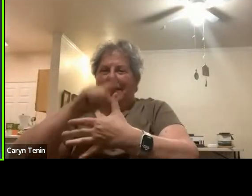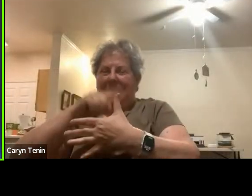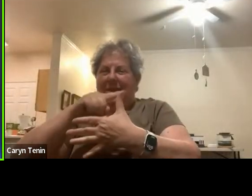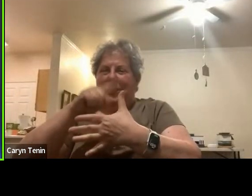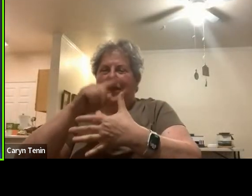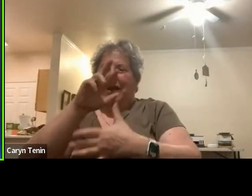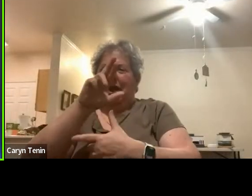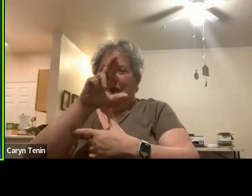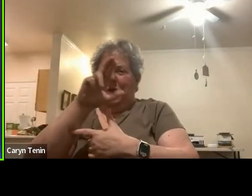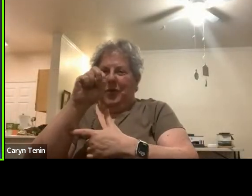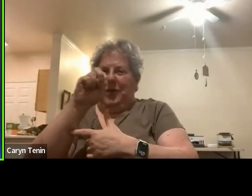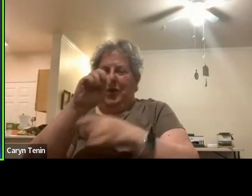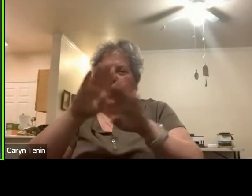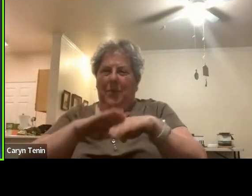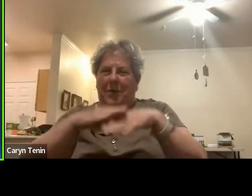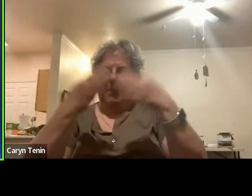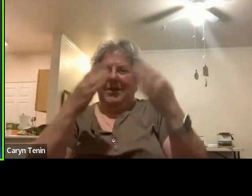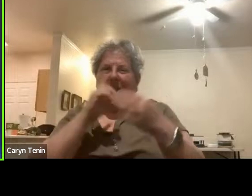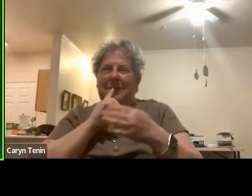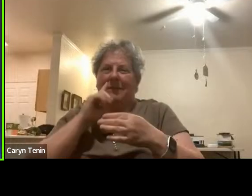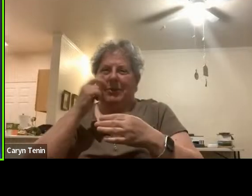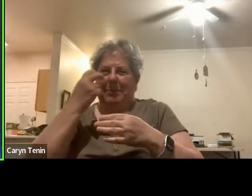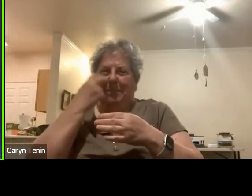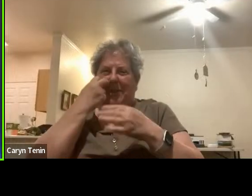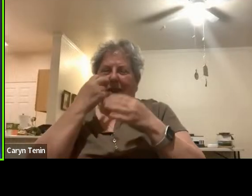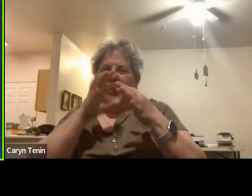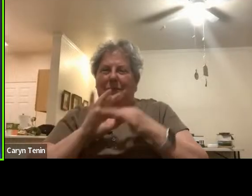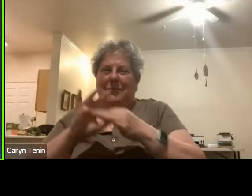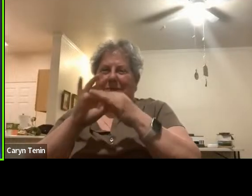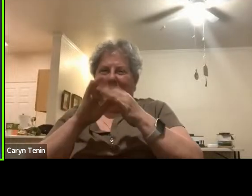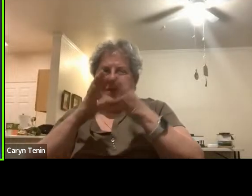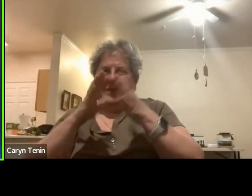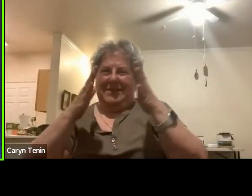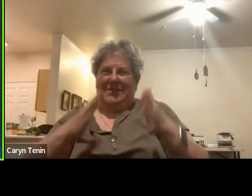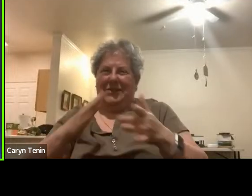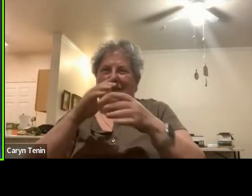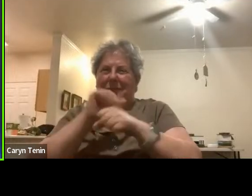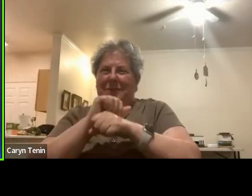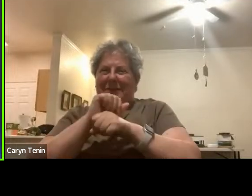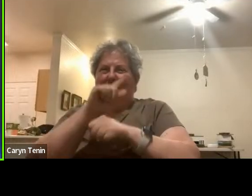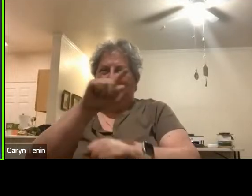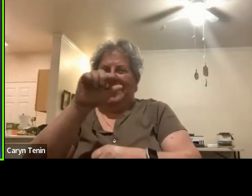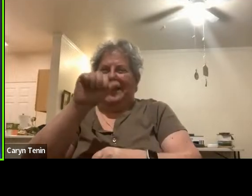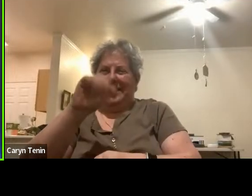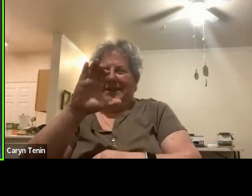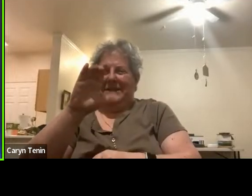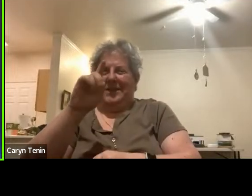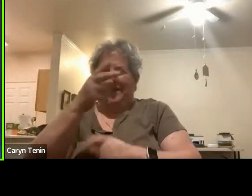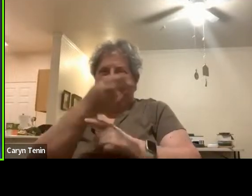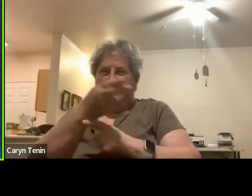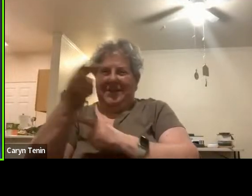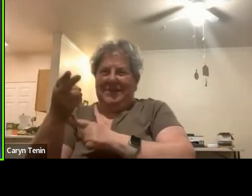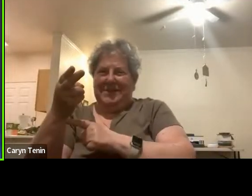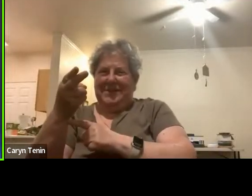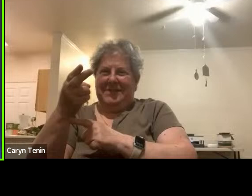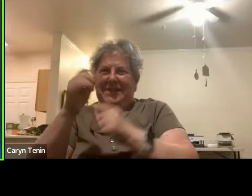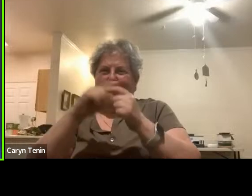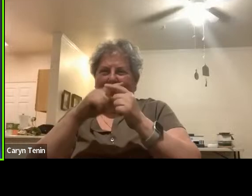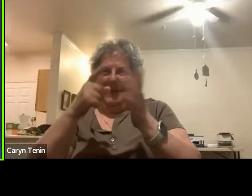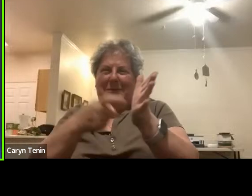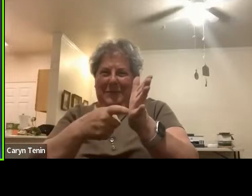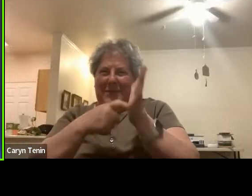we don't have what we need here. We need to, what we're asking is to have the